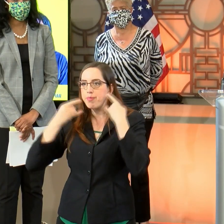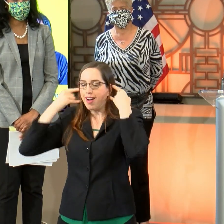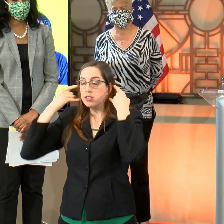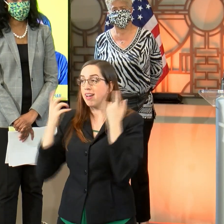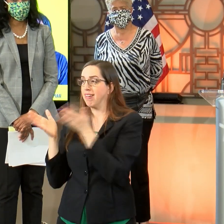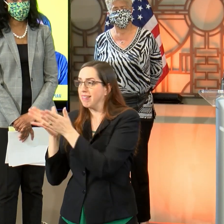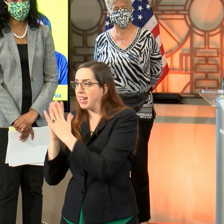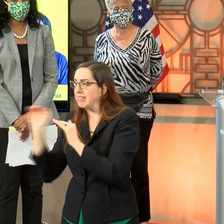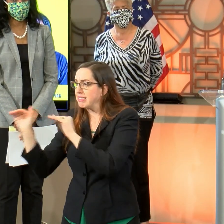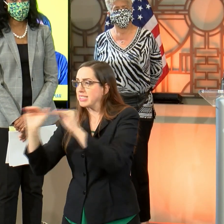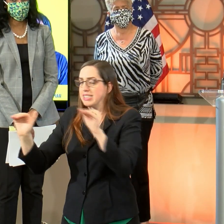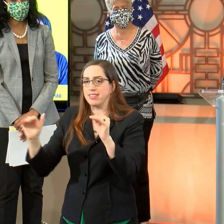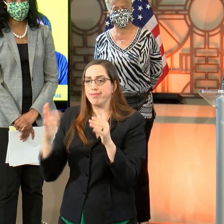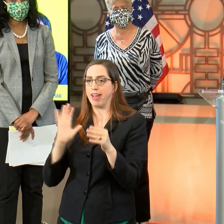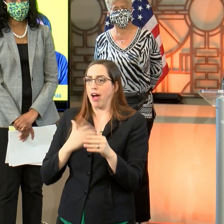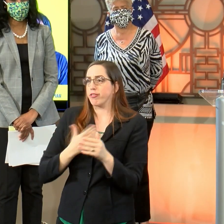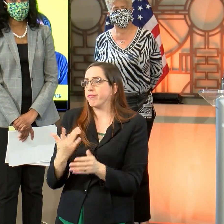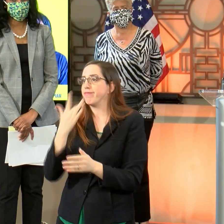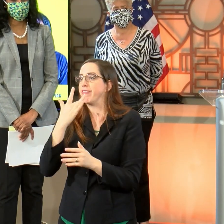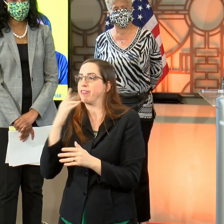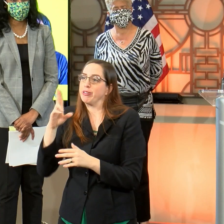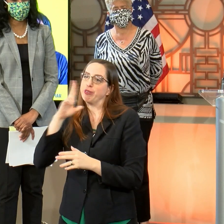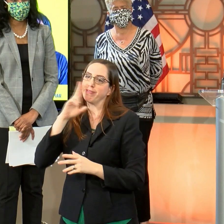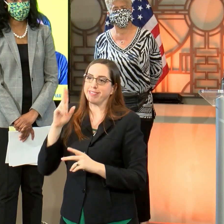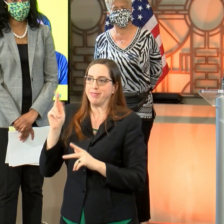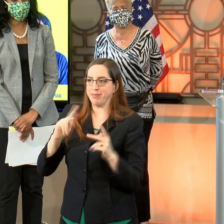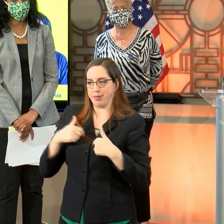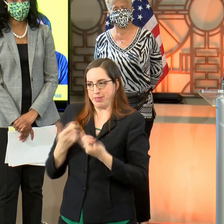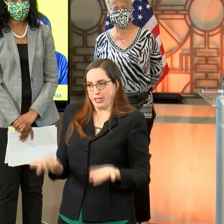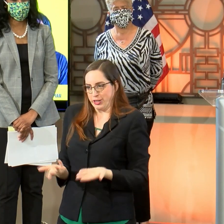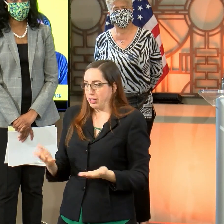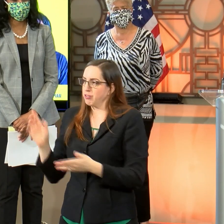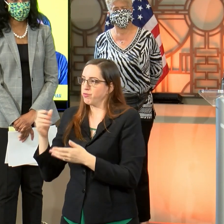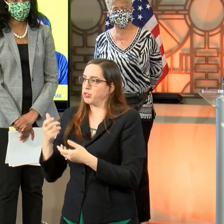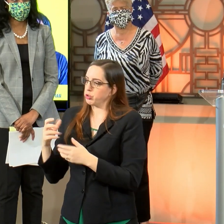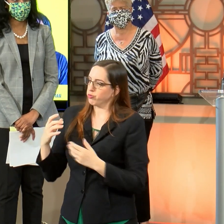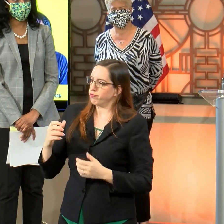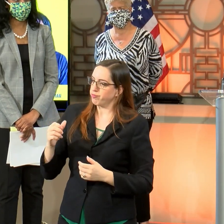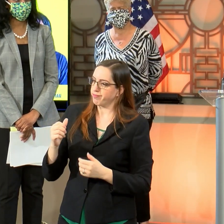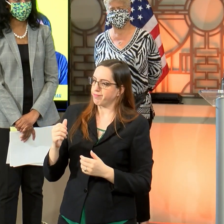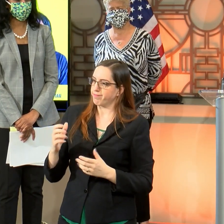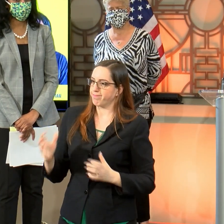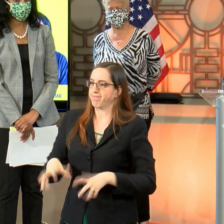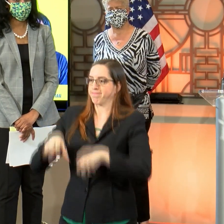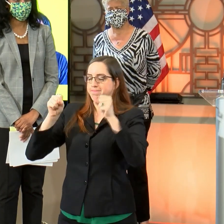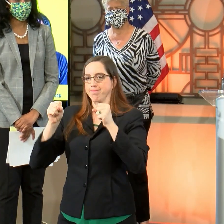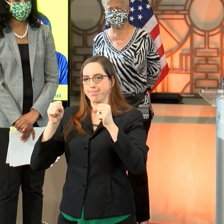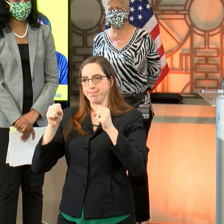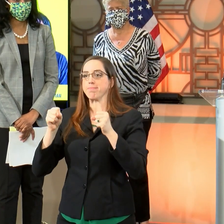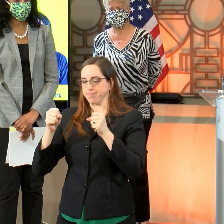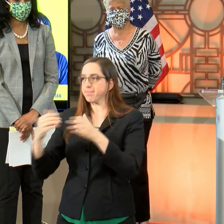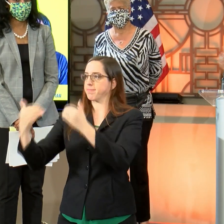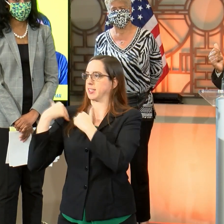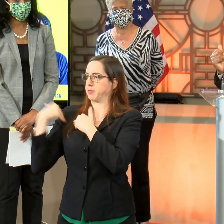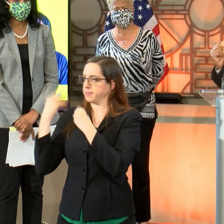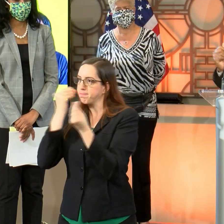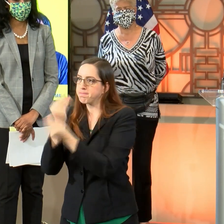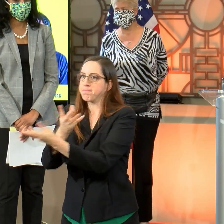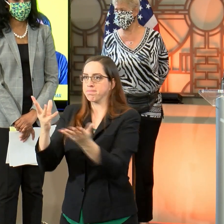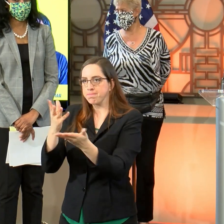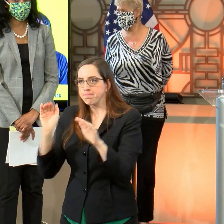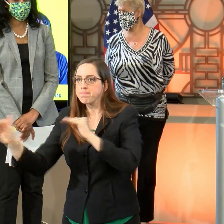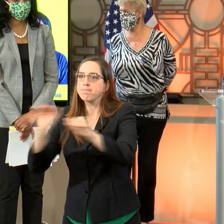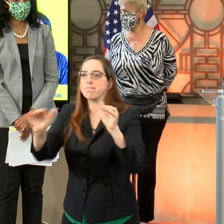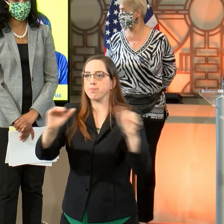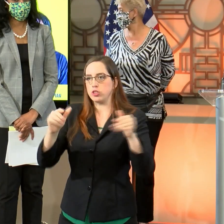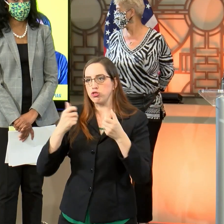favorite recognized Houstonians to be campaign ambassadors to help me and others in the task force